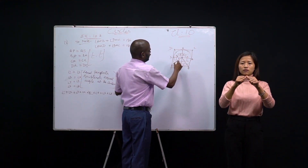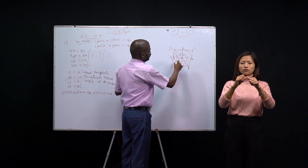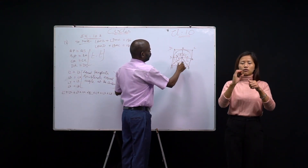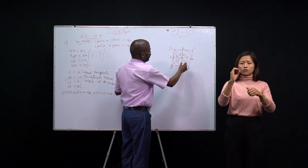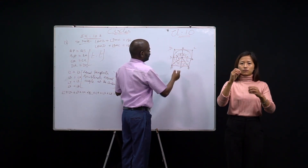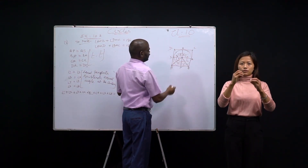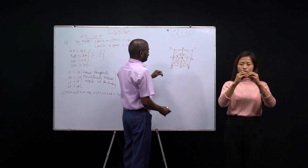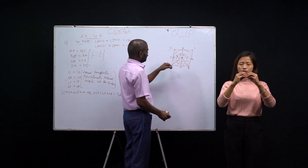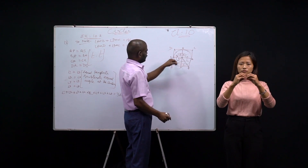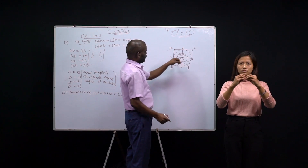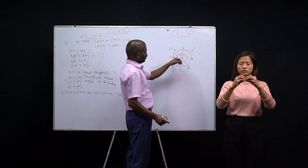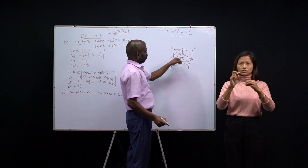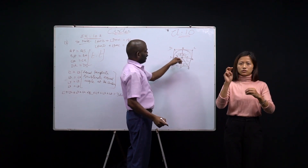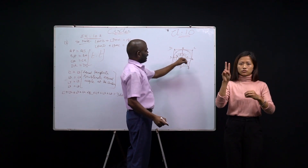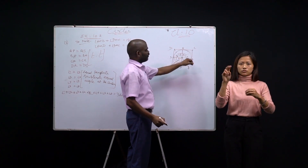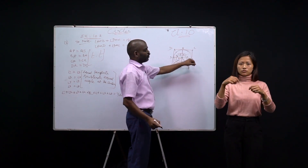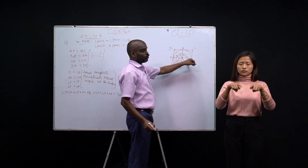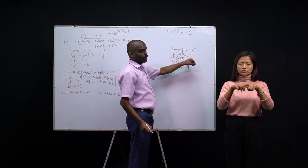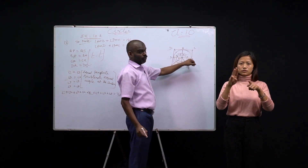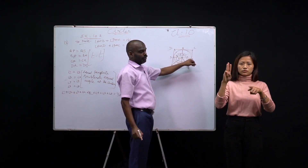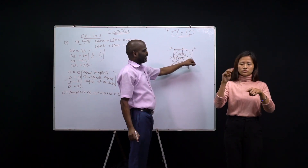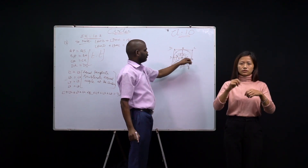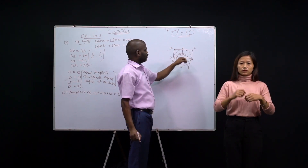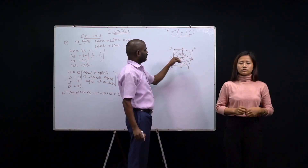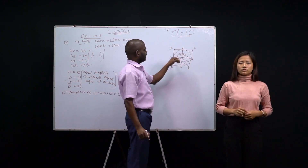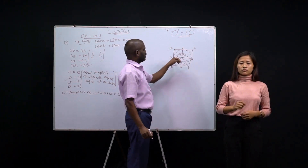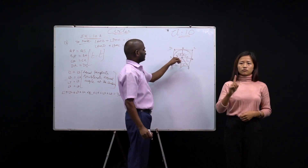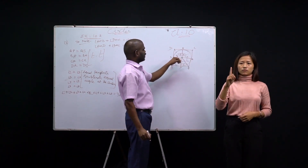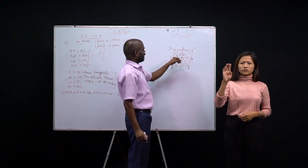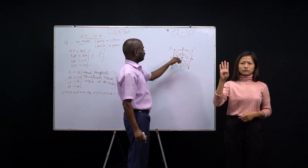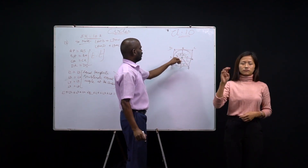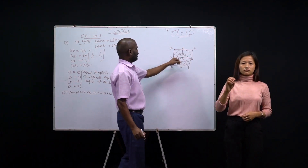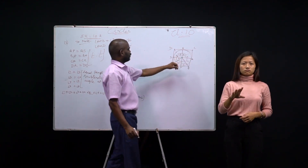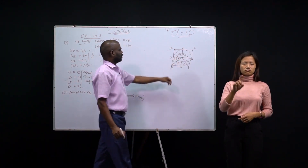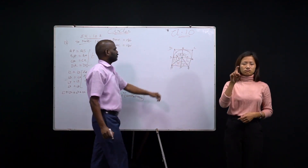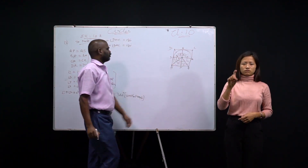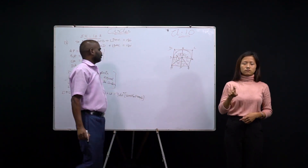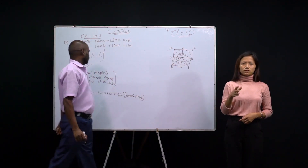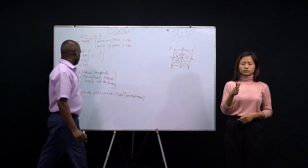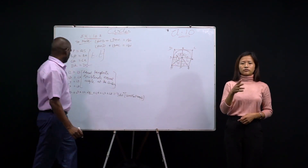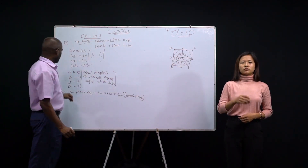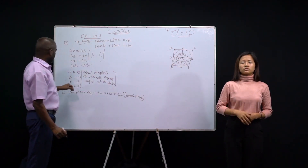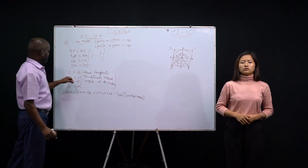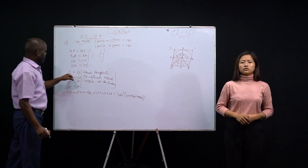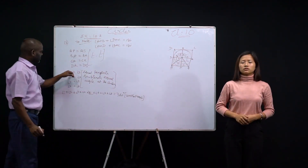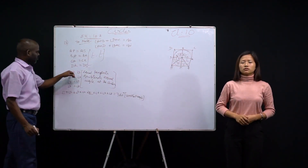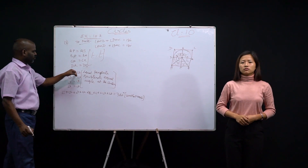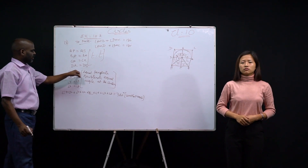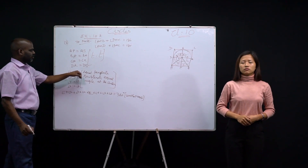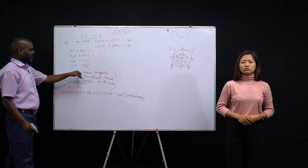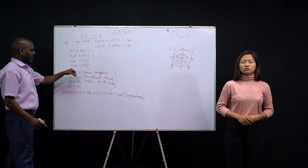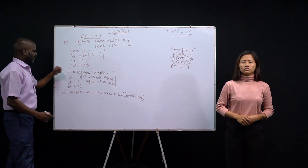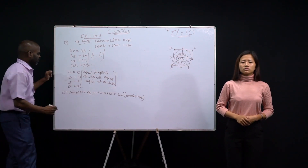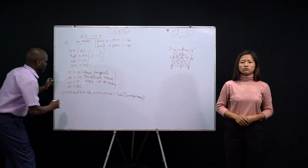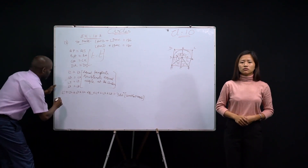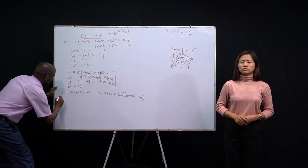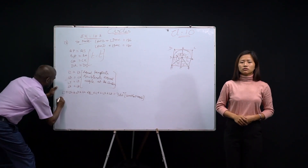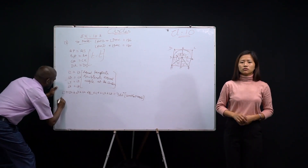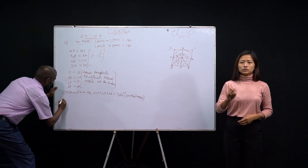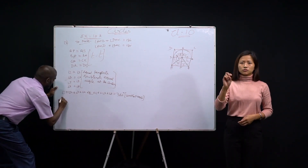AOB, that is 2 and 3. That means 1 and 4 we don't need. So in place of write 1 and you can write, in place of 1 we can